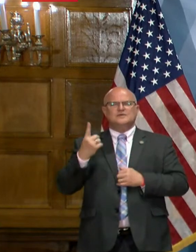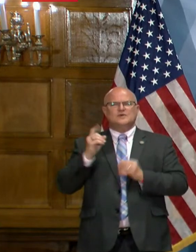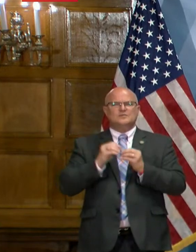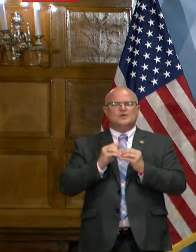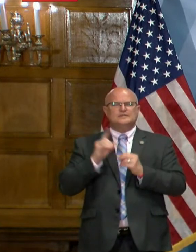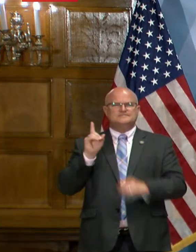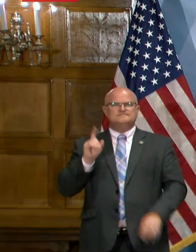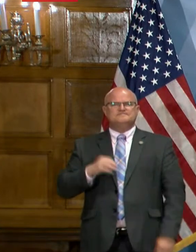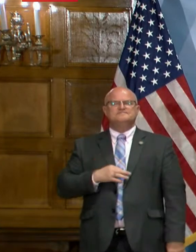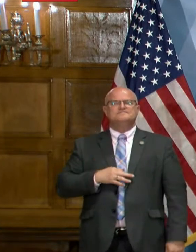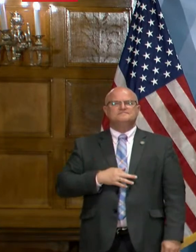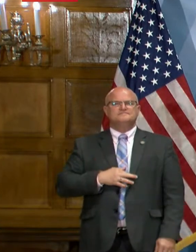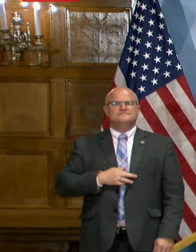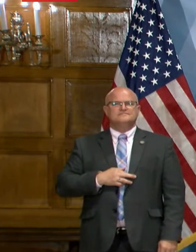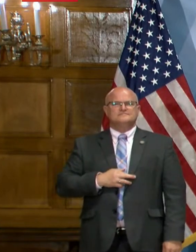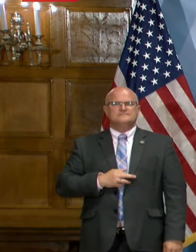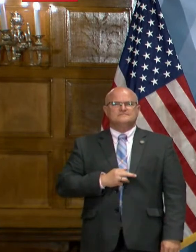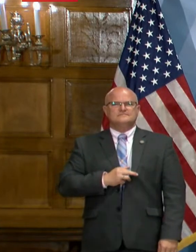other question?